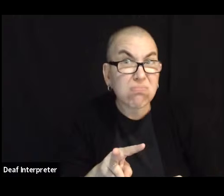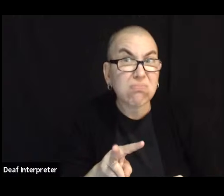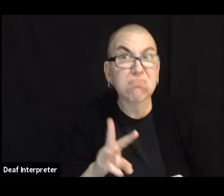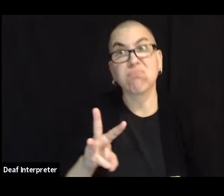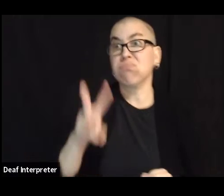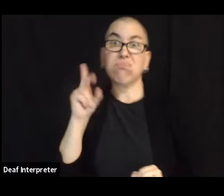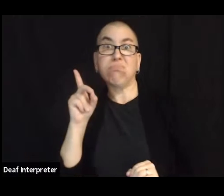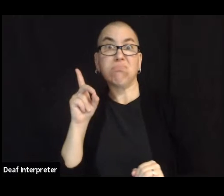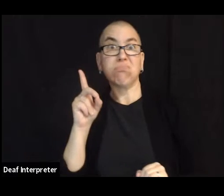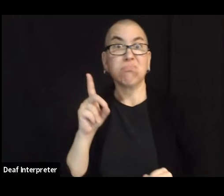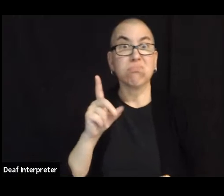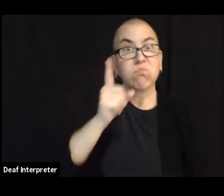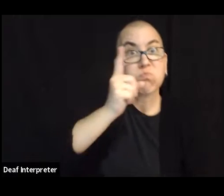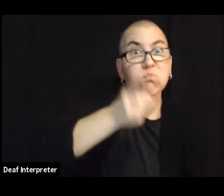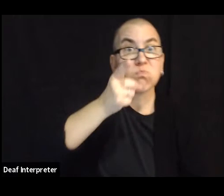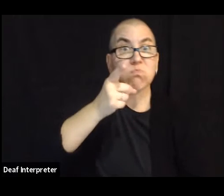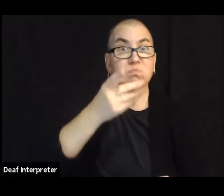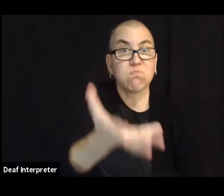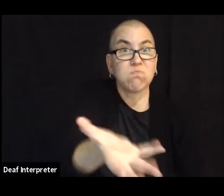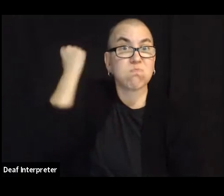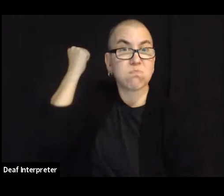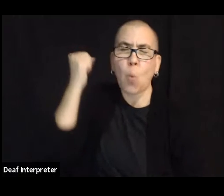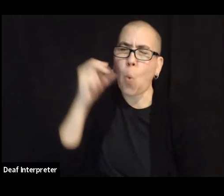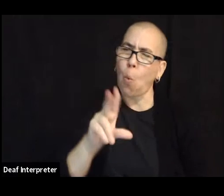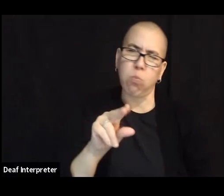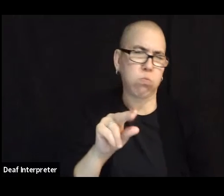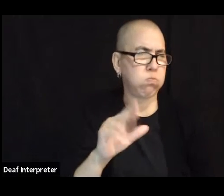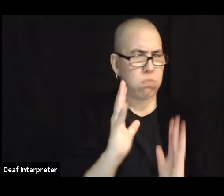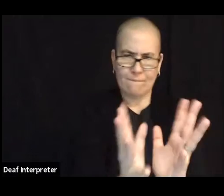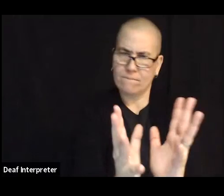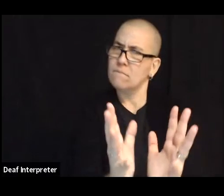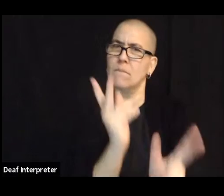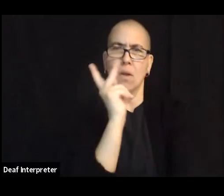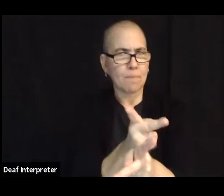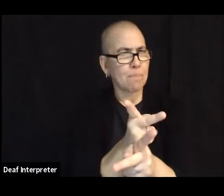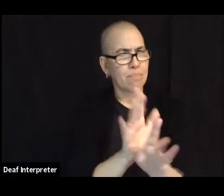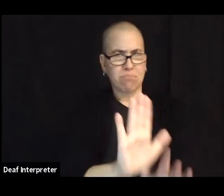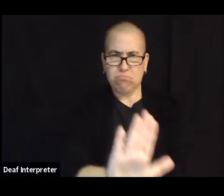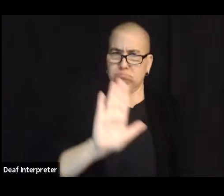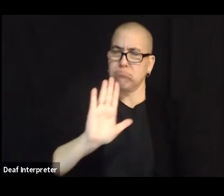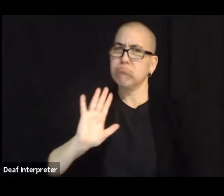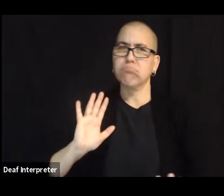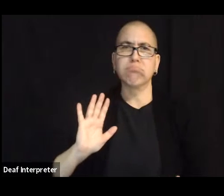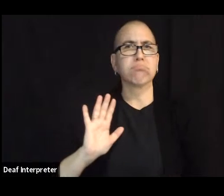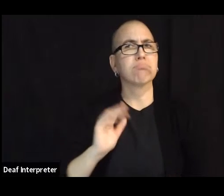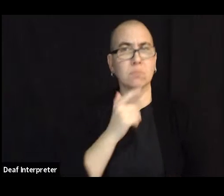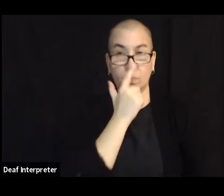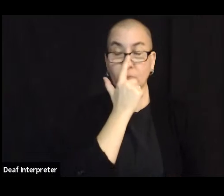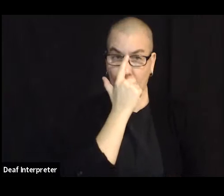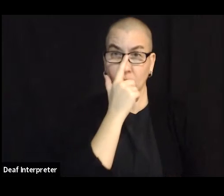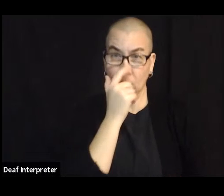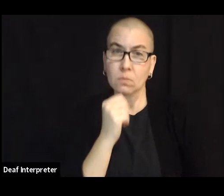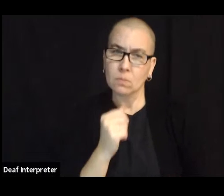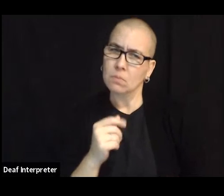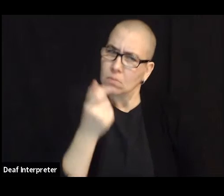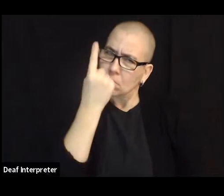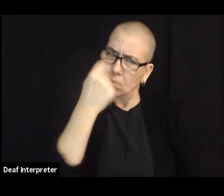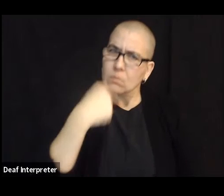going to do it anymore. But as I said, we are monitoring, and certainly there have been things that have been done to